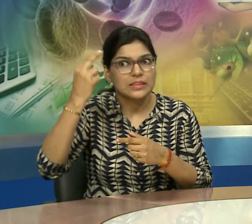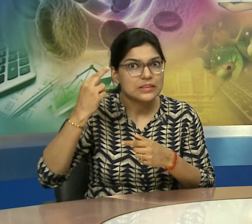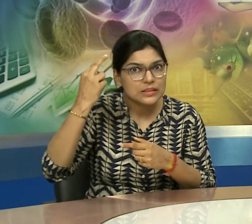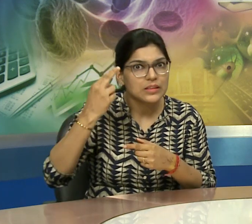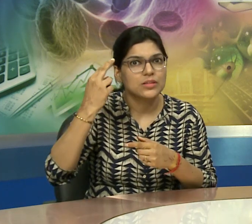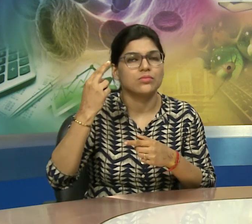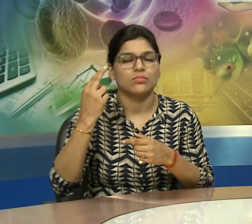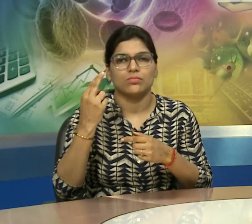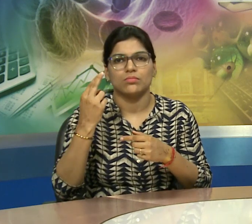means reason.